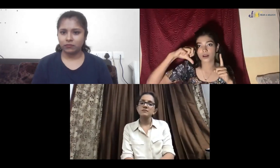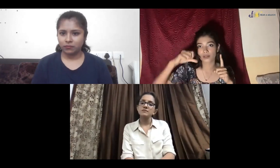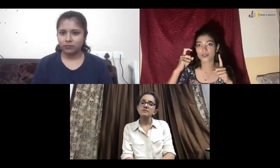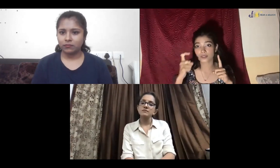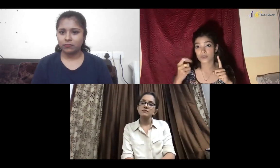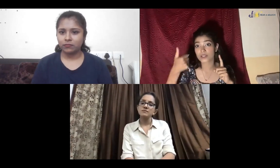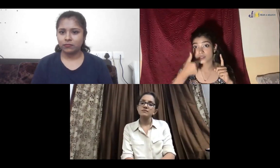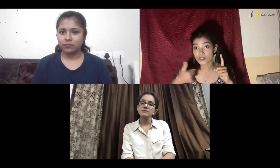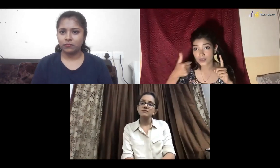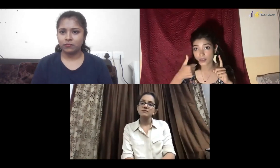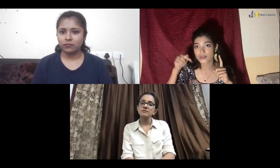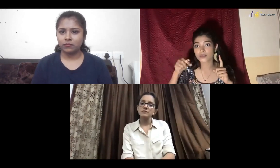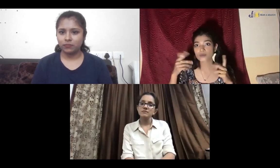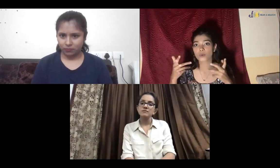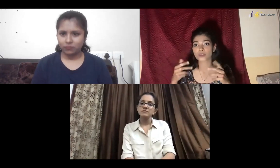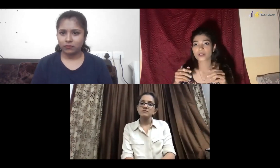3 points?